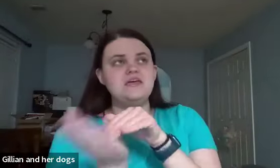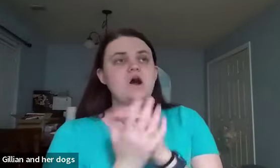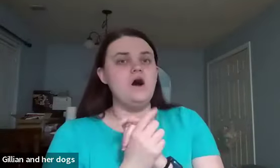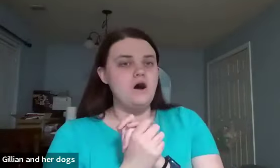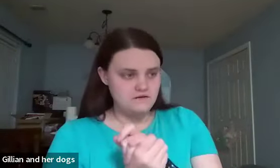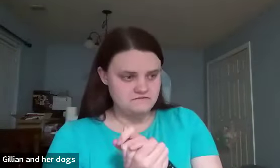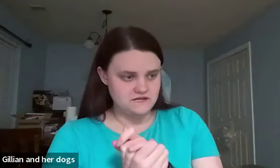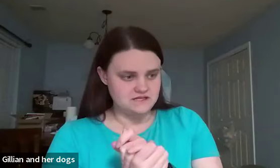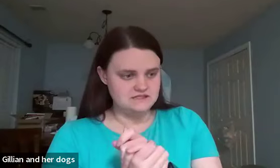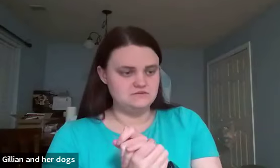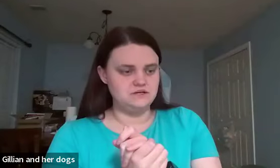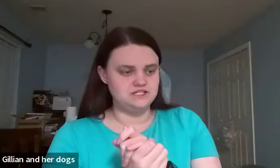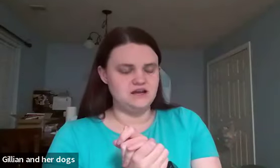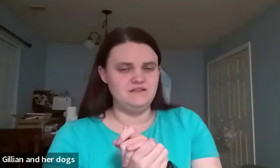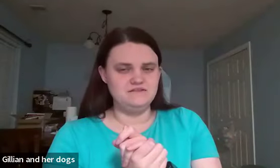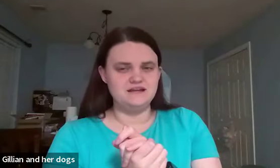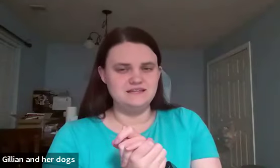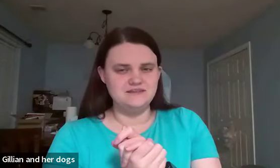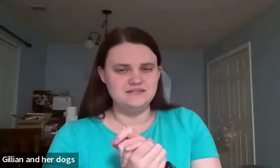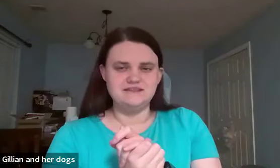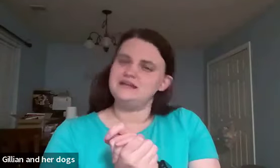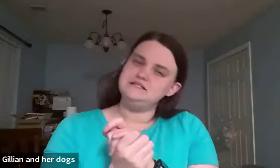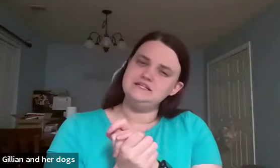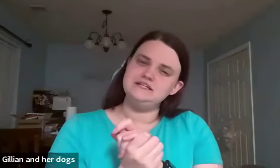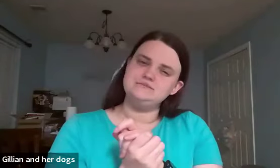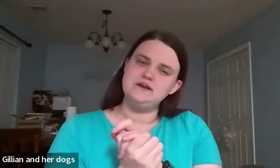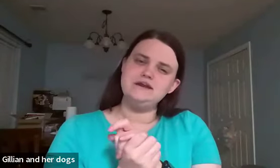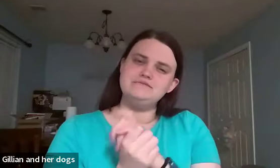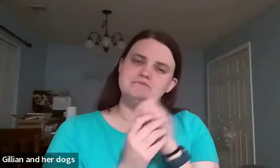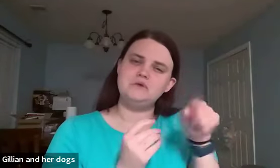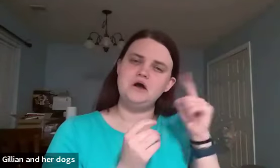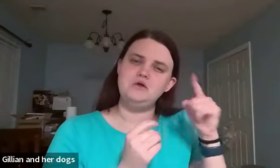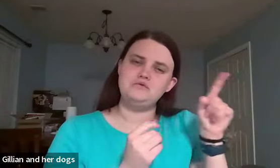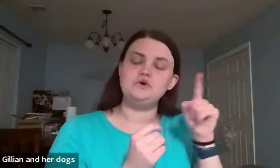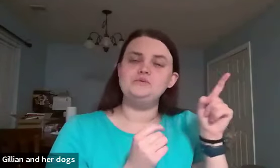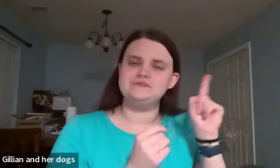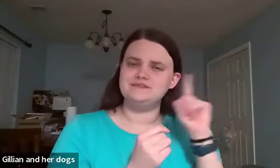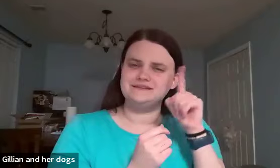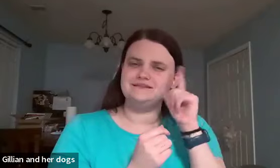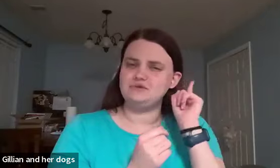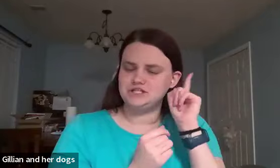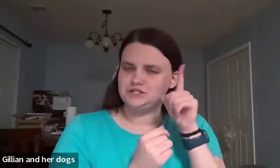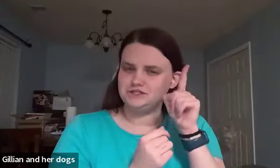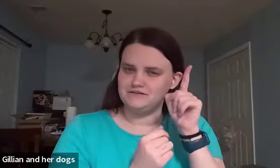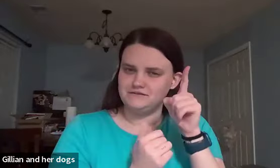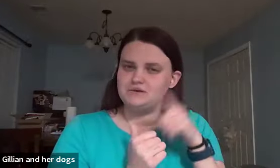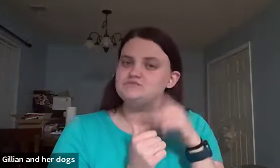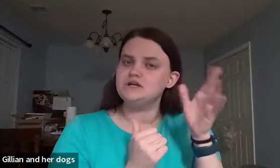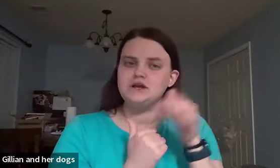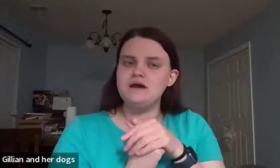then office, which I love that I said this, and then I didn't explain other rooms and things like that, which I should have done in the first place. We're going to go